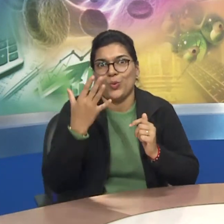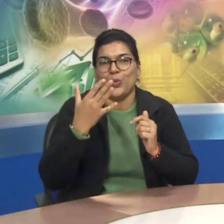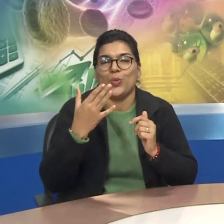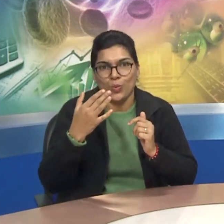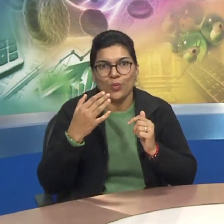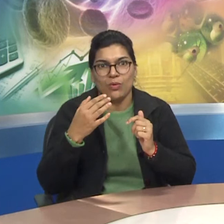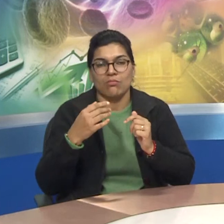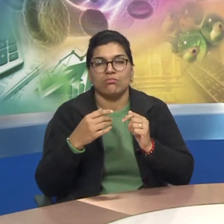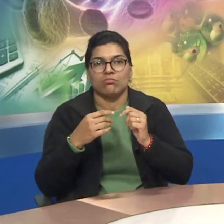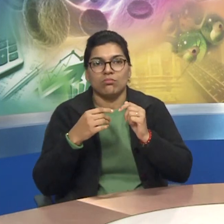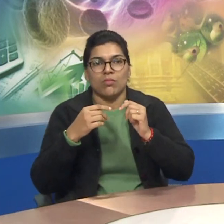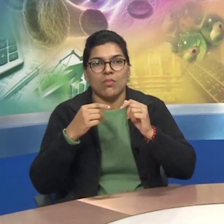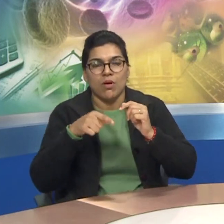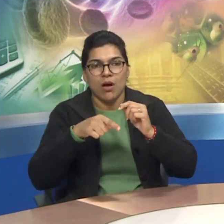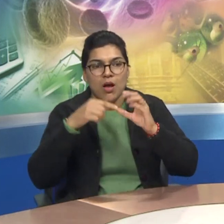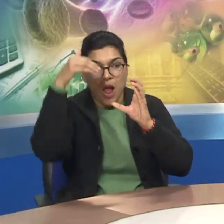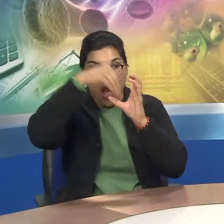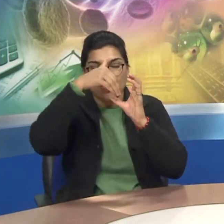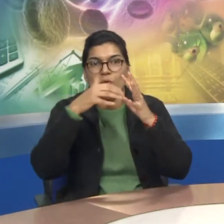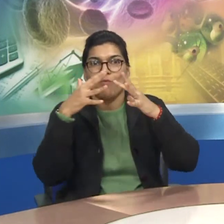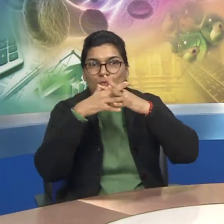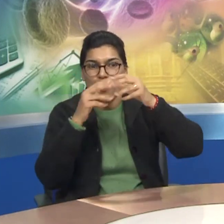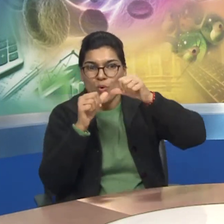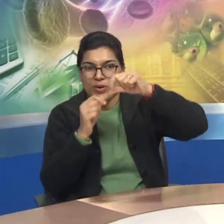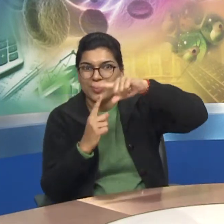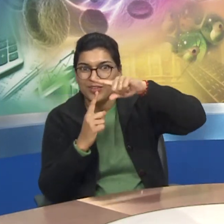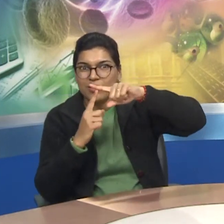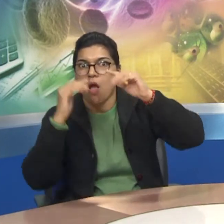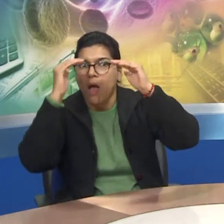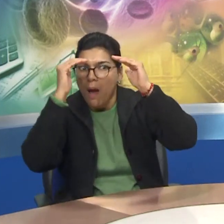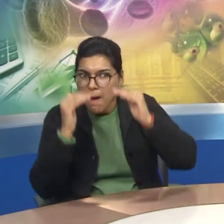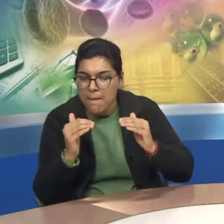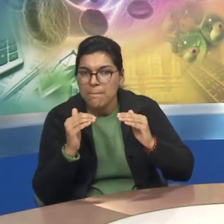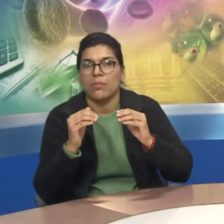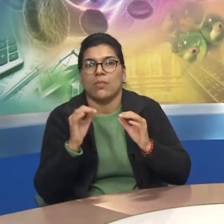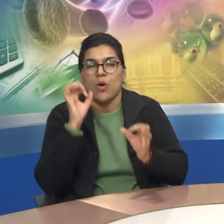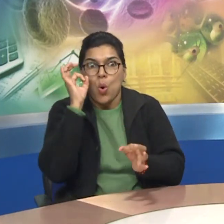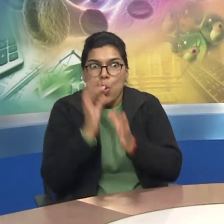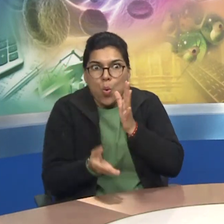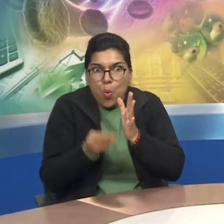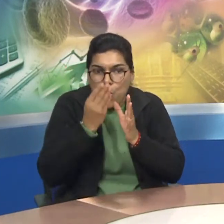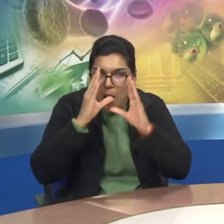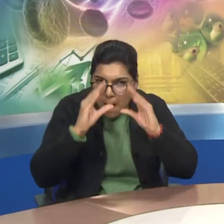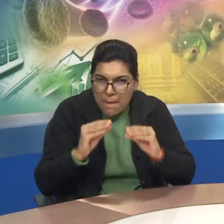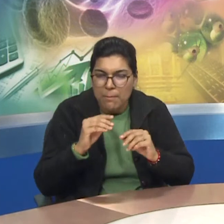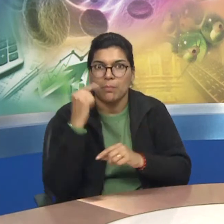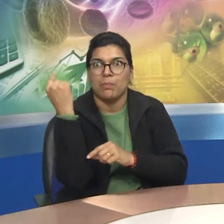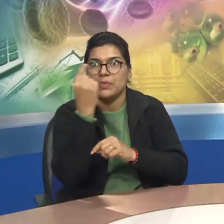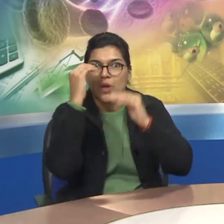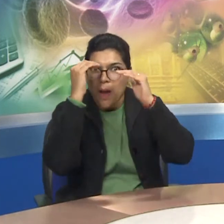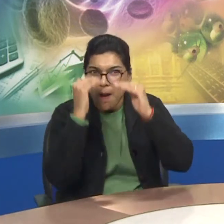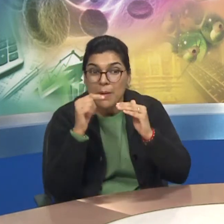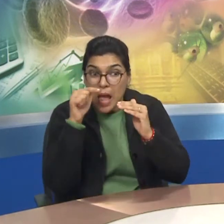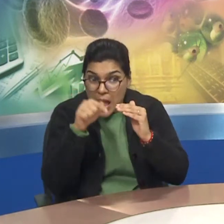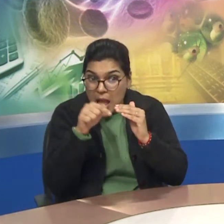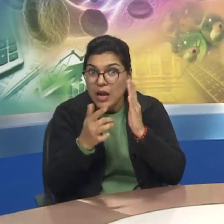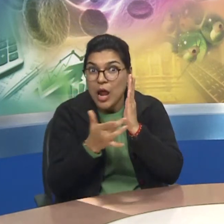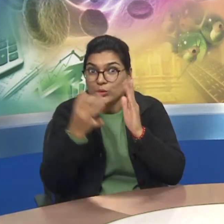As we know that nowadays we have more technological advancements are coming, and new